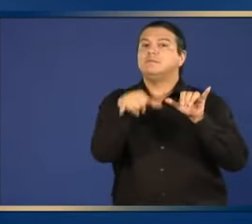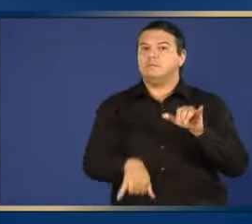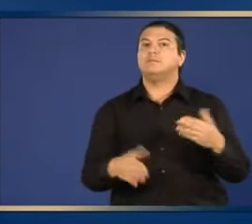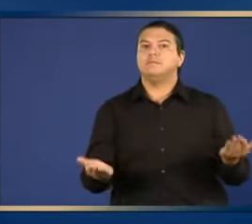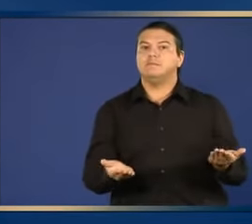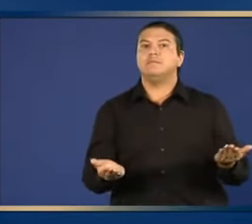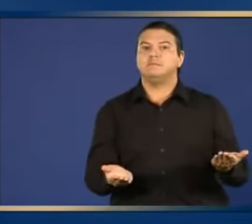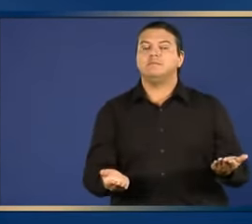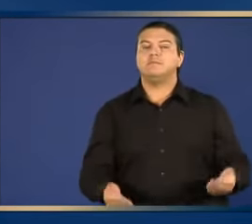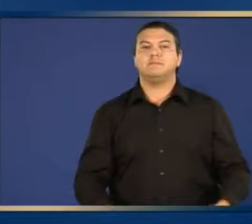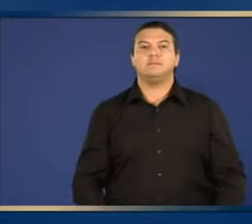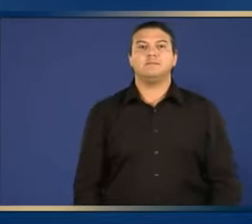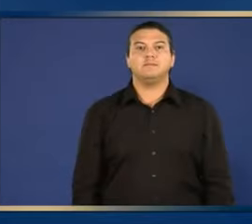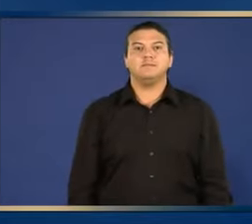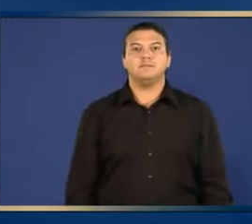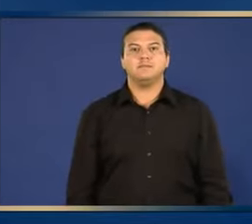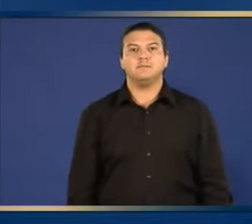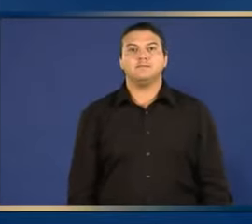here.